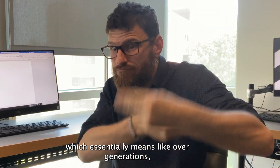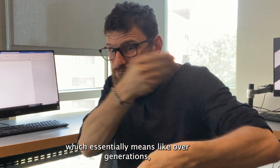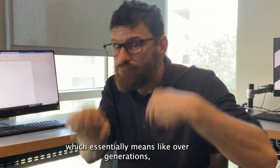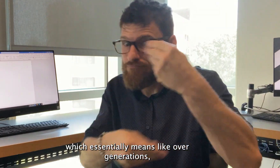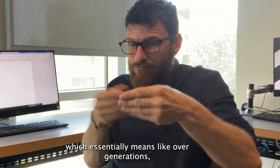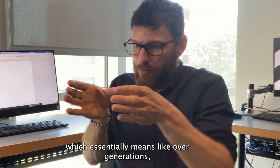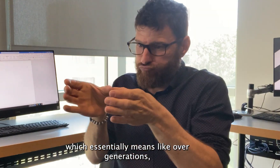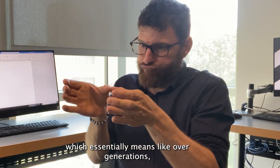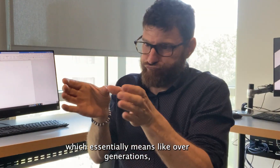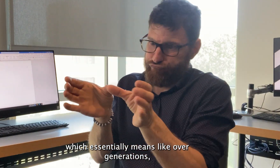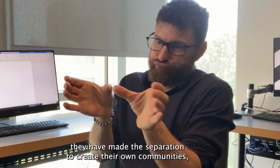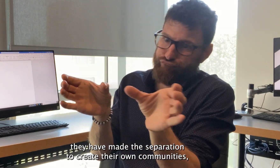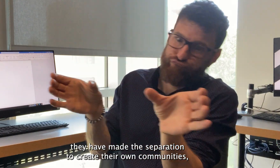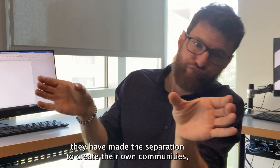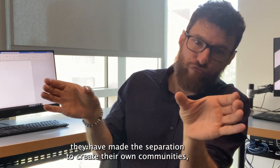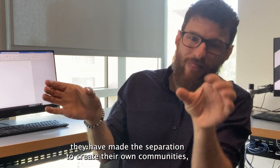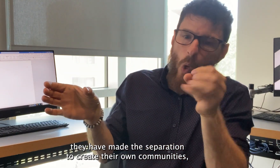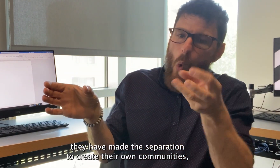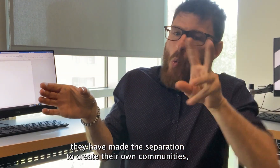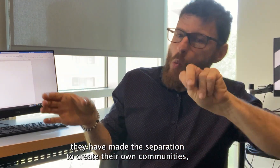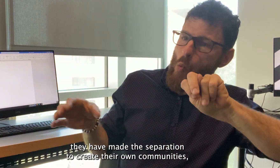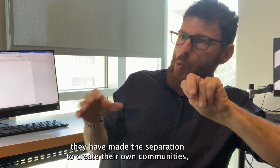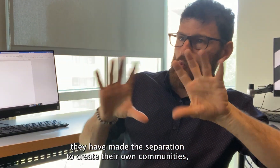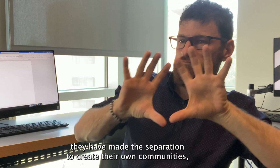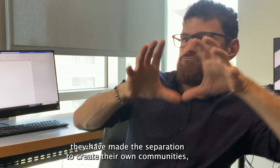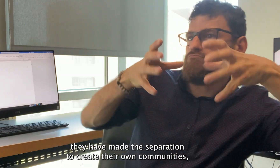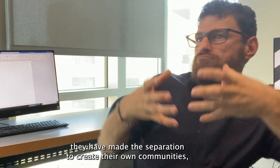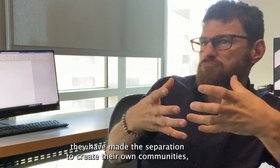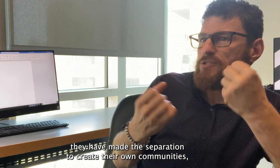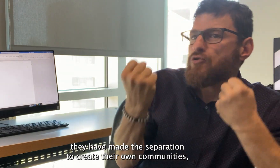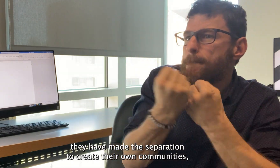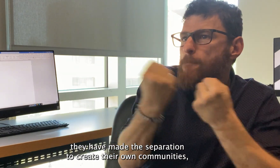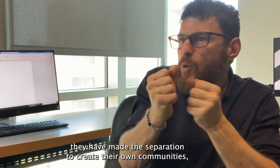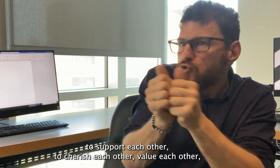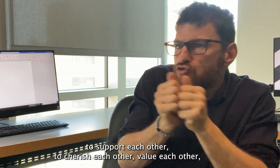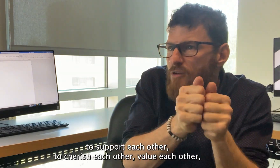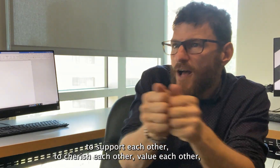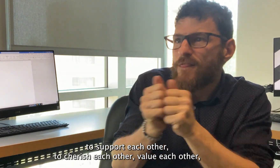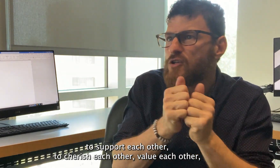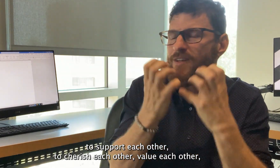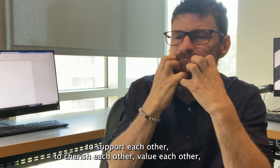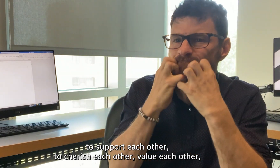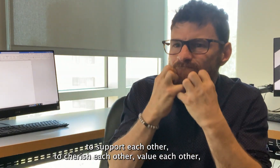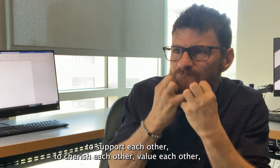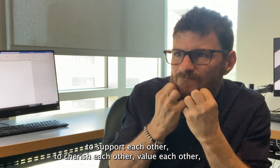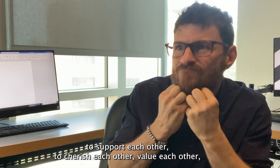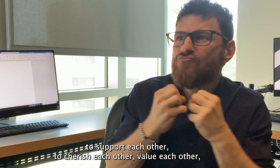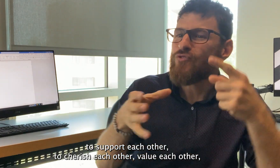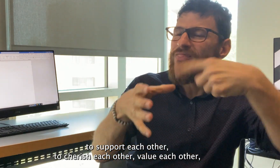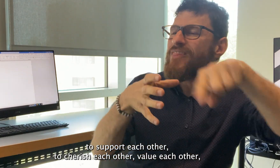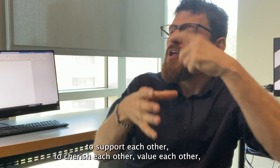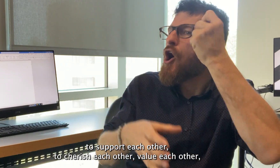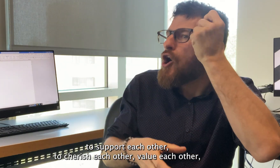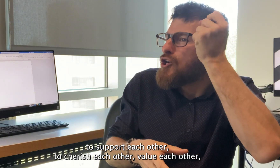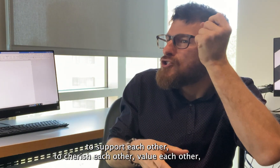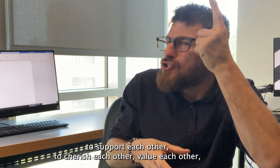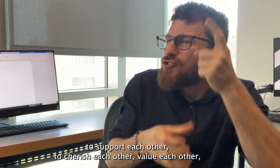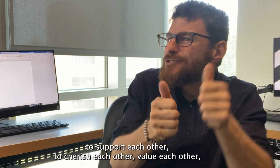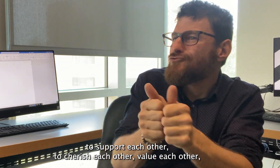over generations, they have made the separation to create their own communities, to support each other, to cherish each other, value each